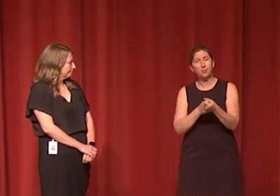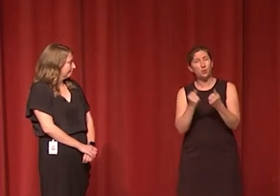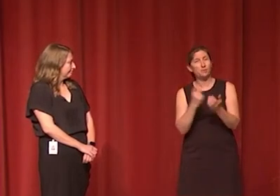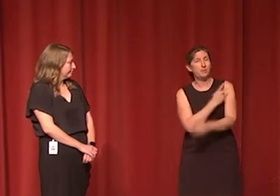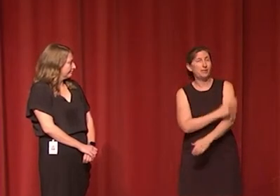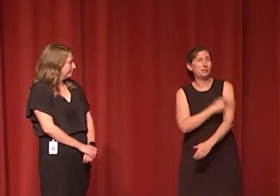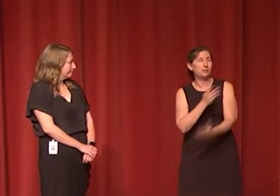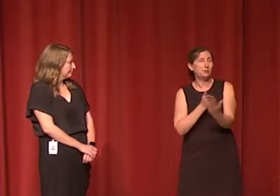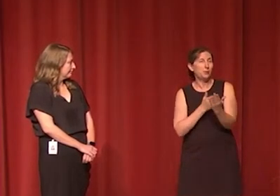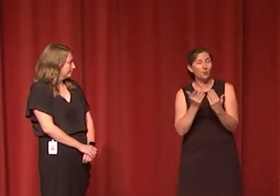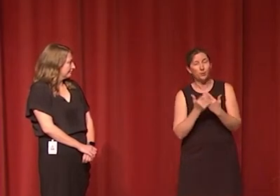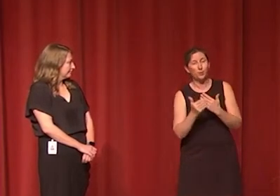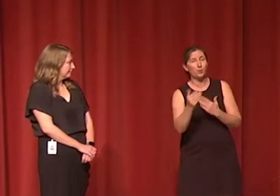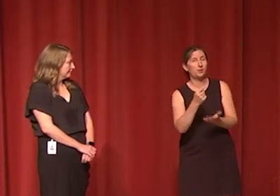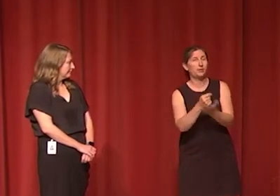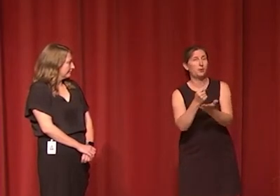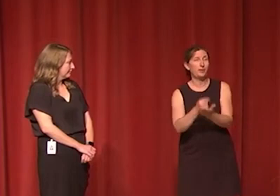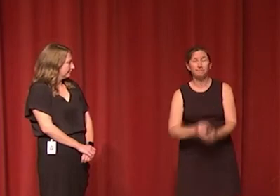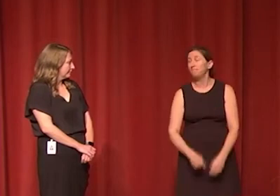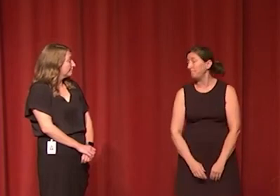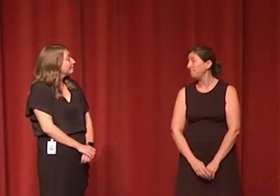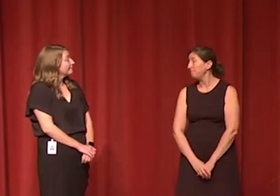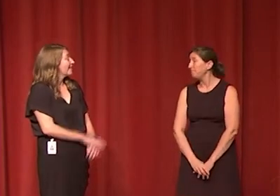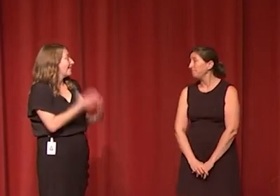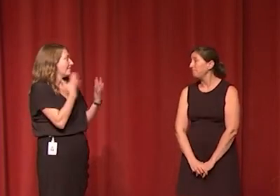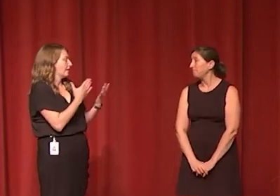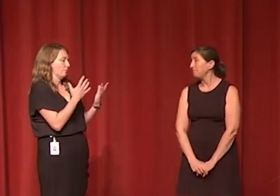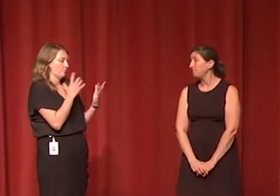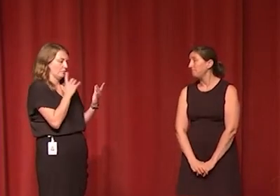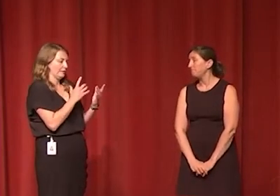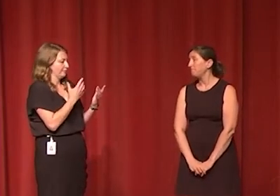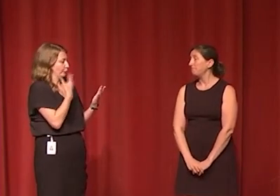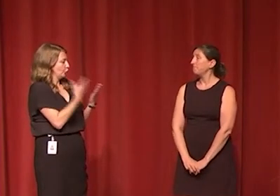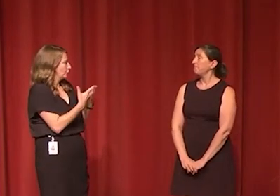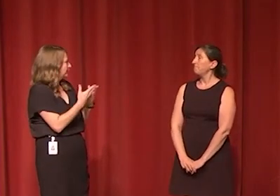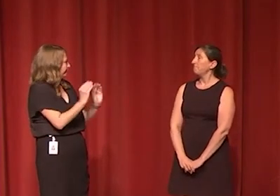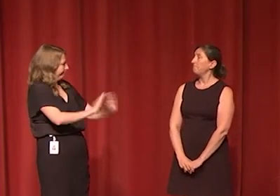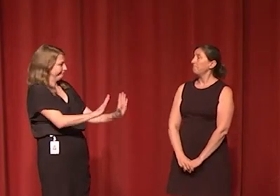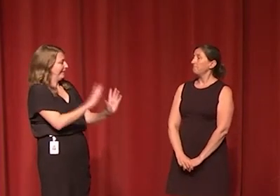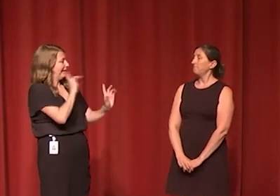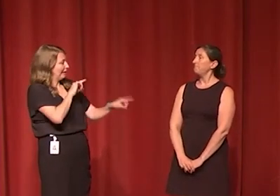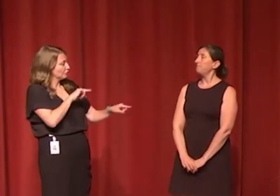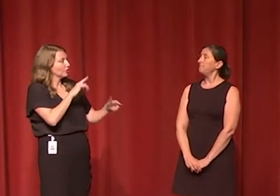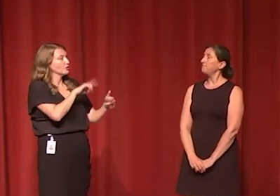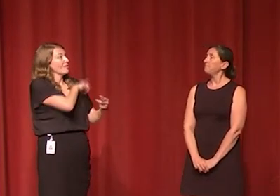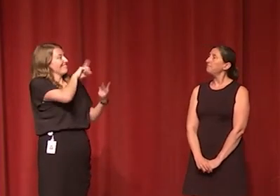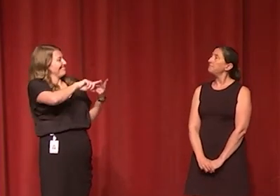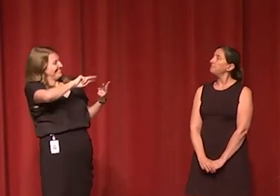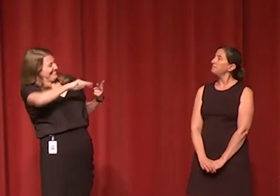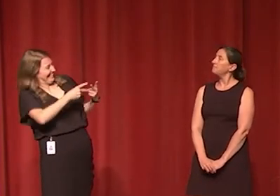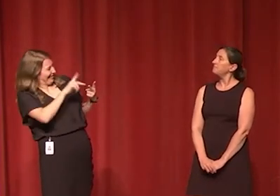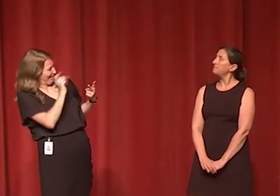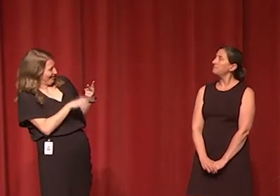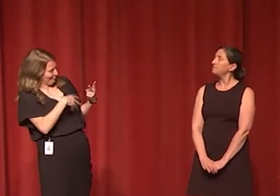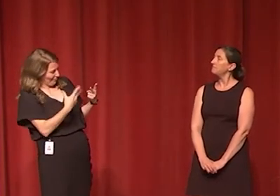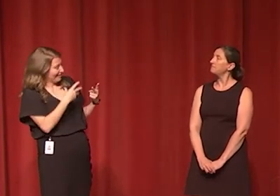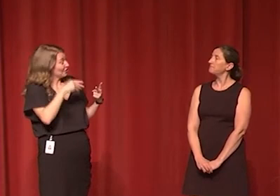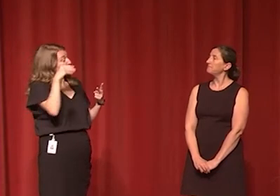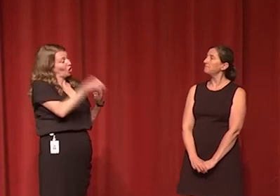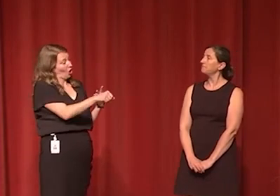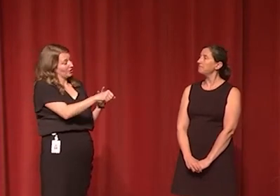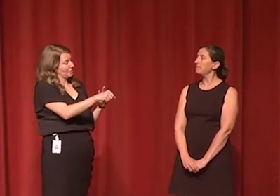you. Really great comprehensive answer. And you set up the next question, which has to do with cost. So you started talking a little bit about that.